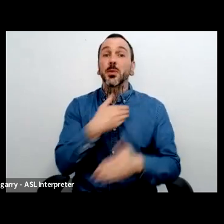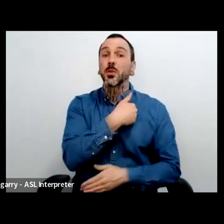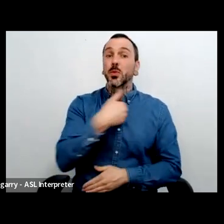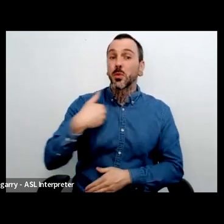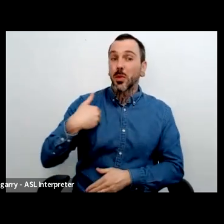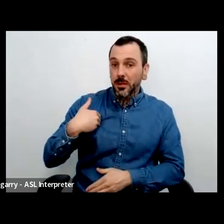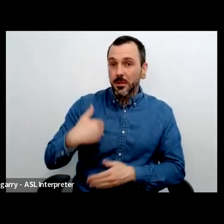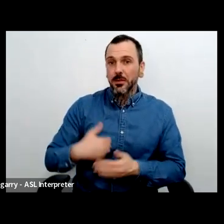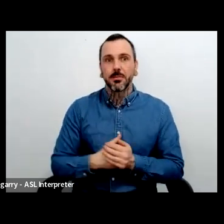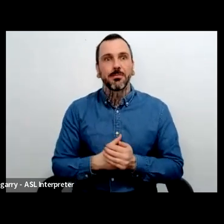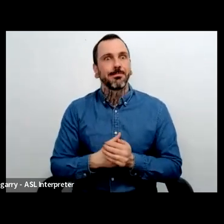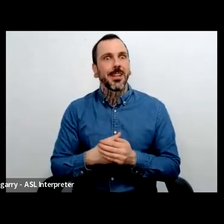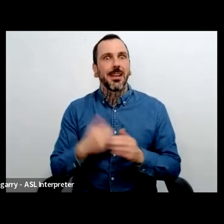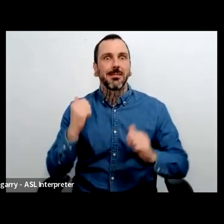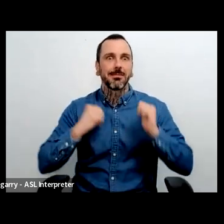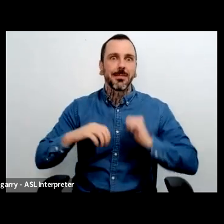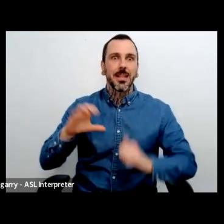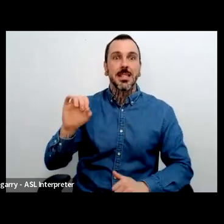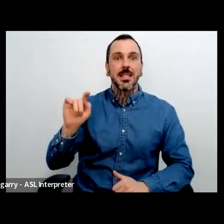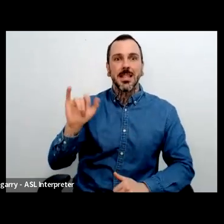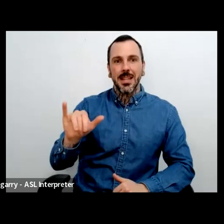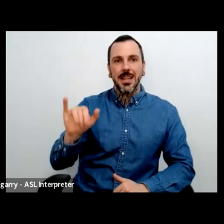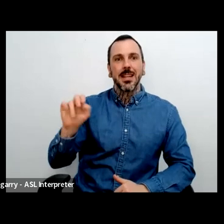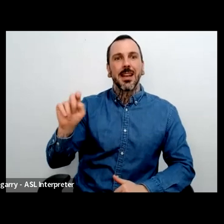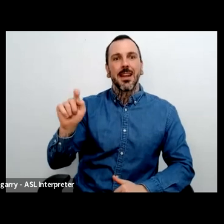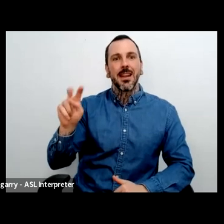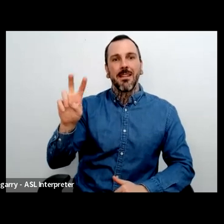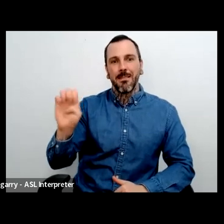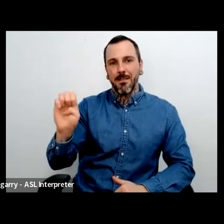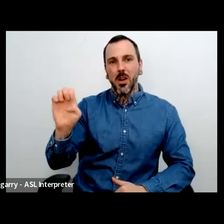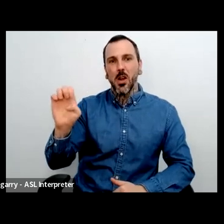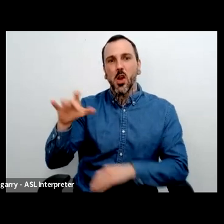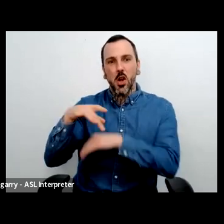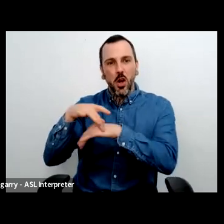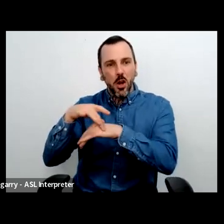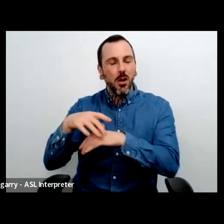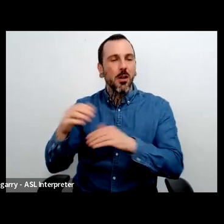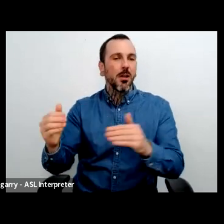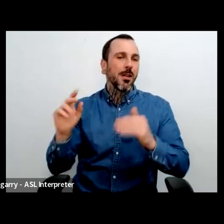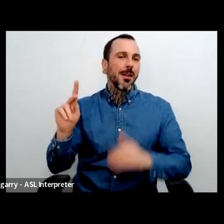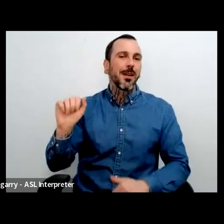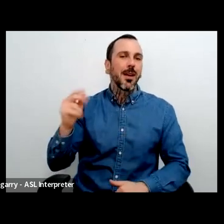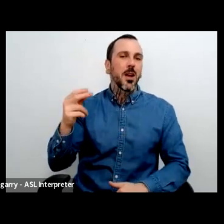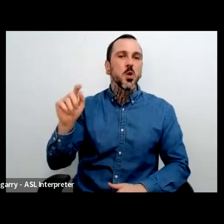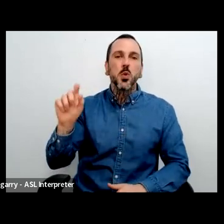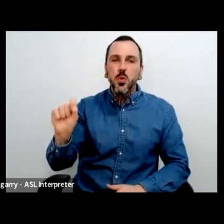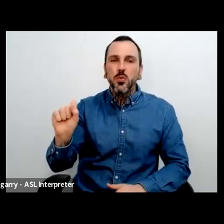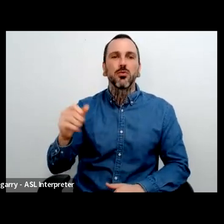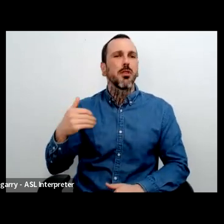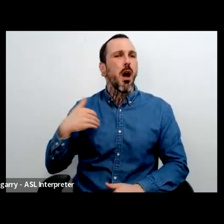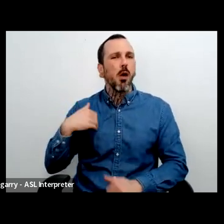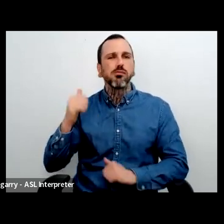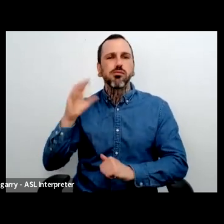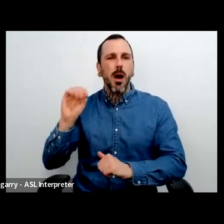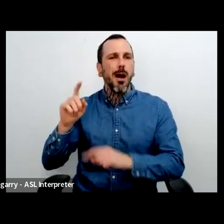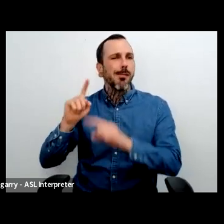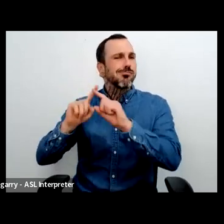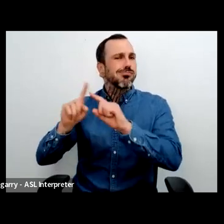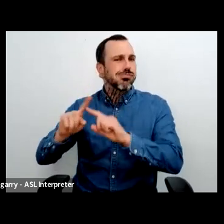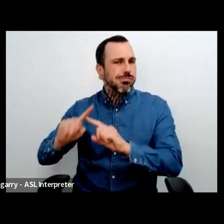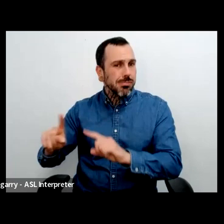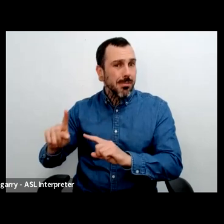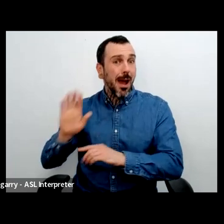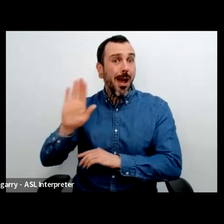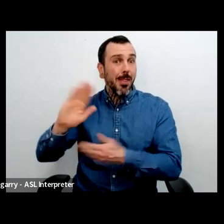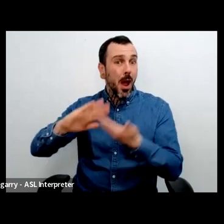Native Earth, FoodGen, Cahoots, they've all had relationships with diverse communities, of intergenerational diverse